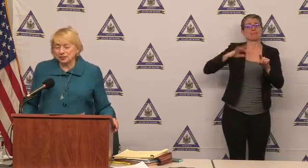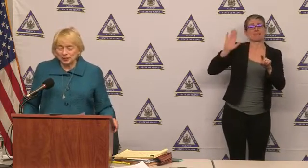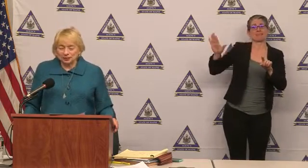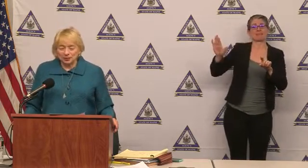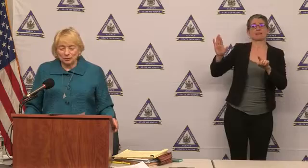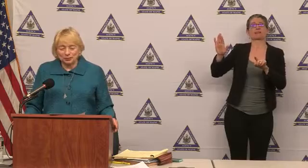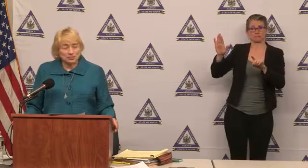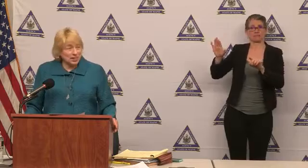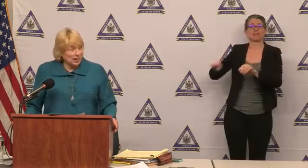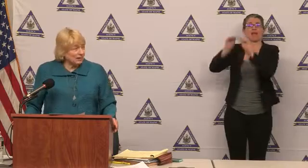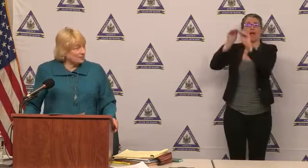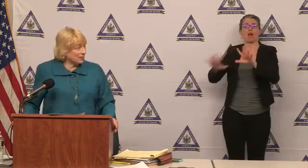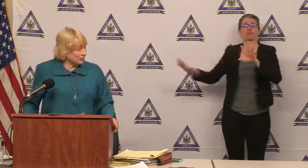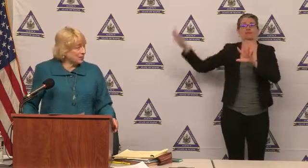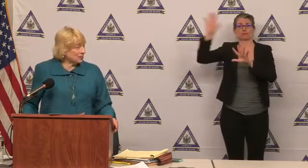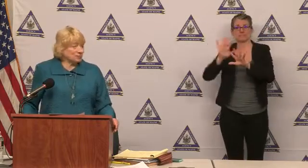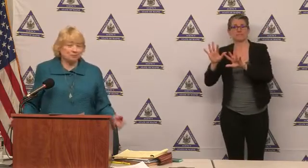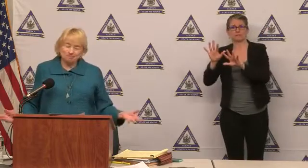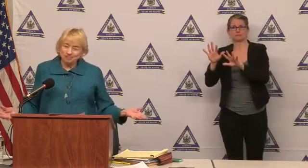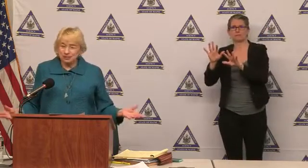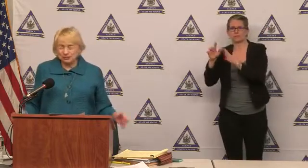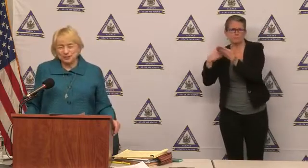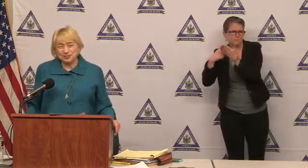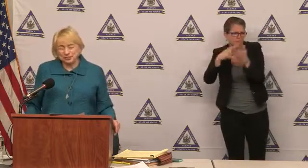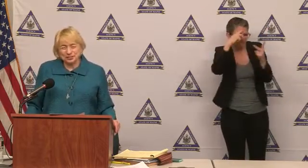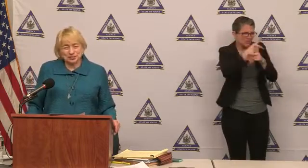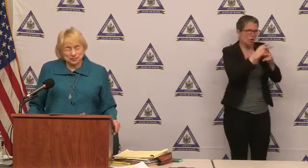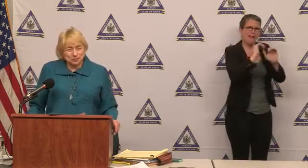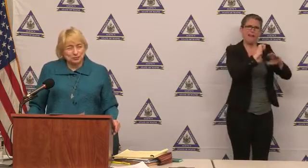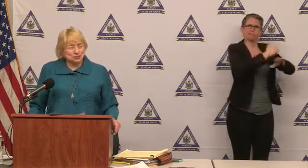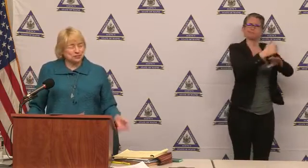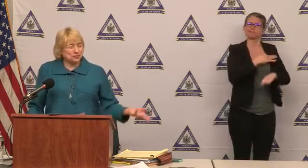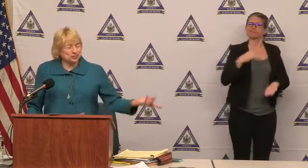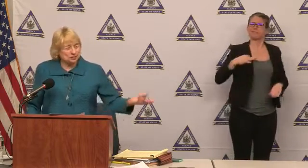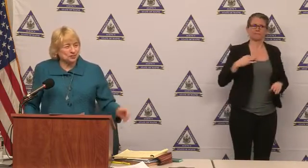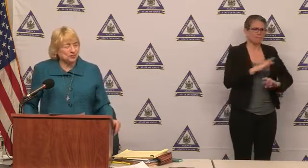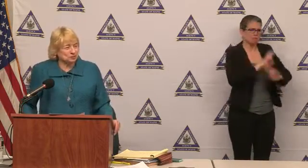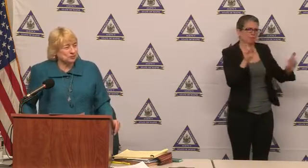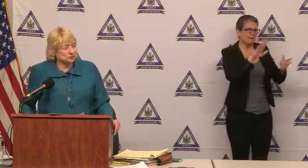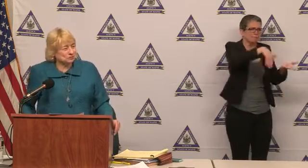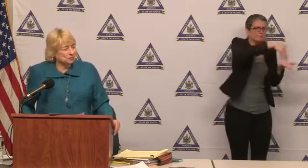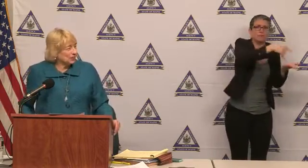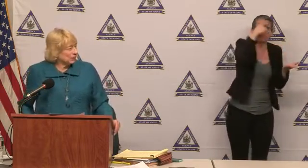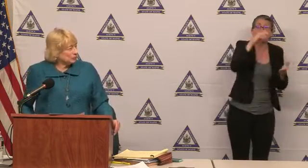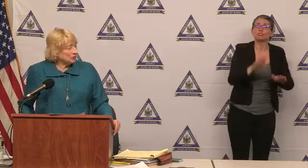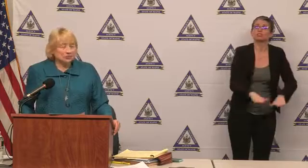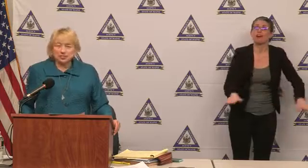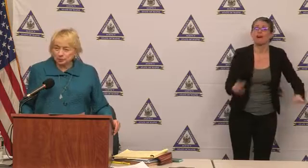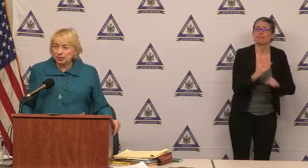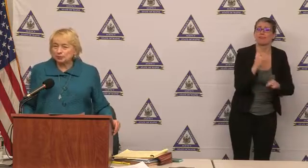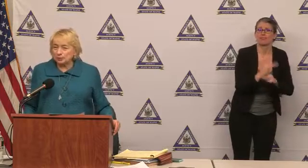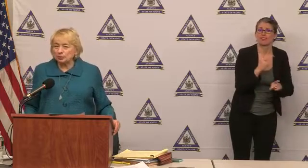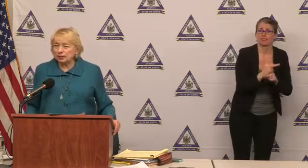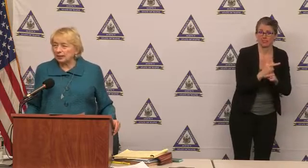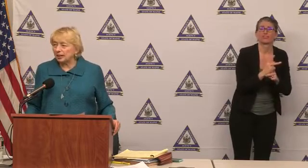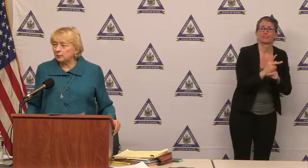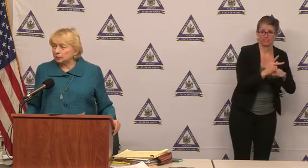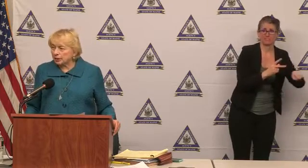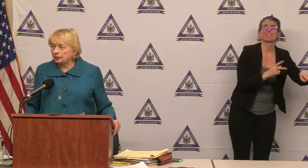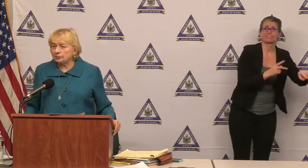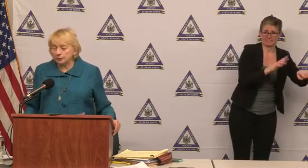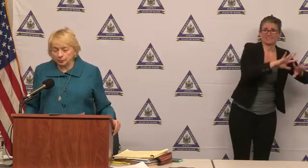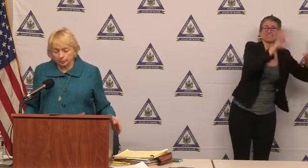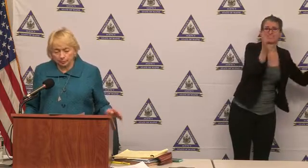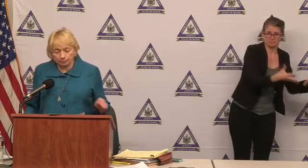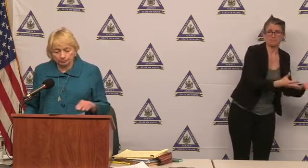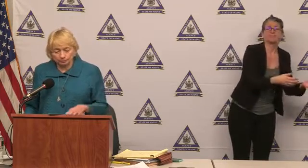its own hand sanitizer. Who'd have thunk that distilleries could turn into such uses? But they're stepping up to the plate. I'm proud